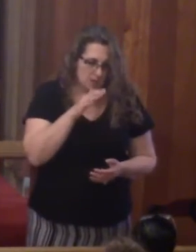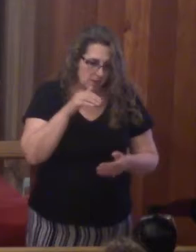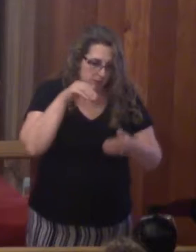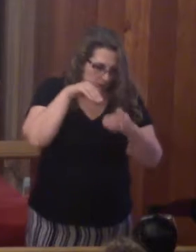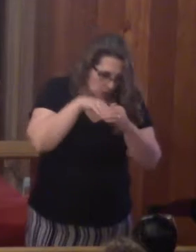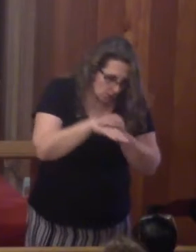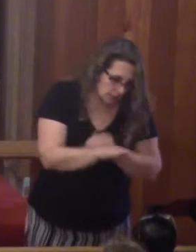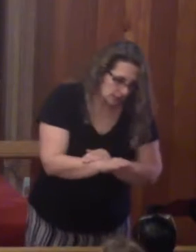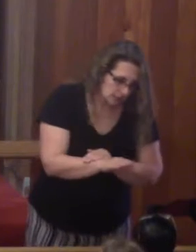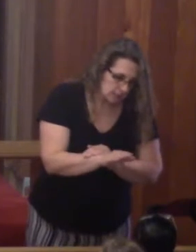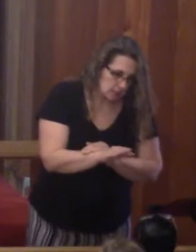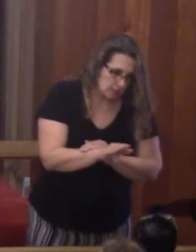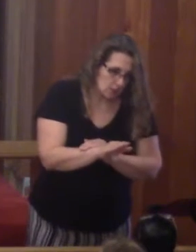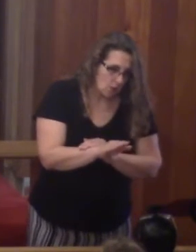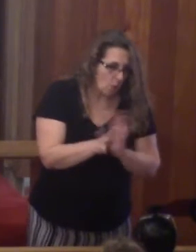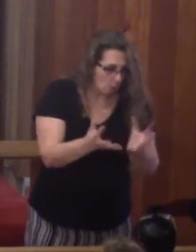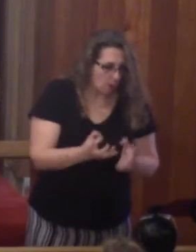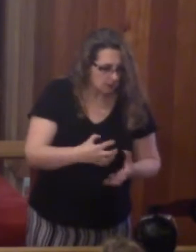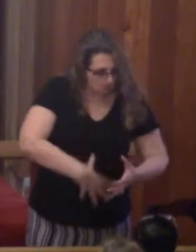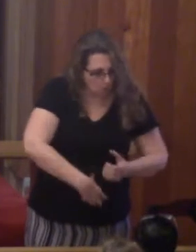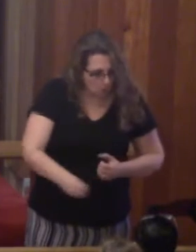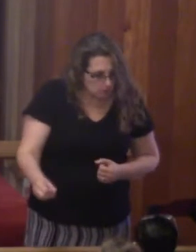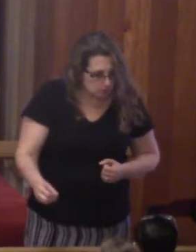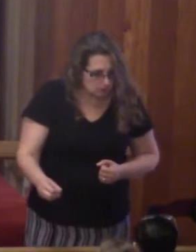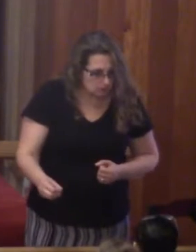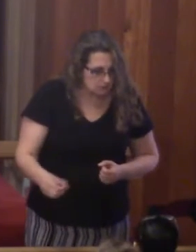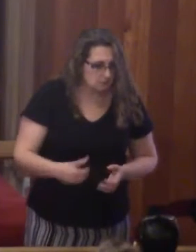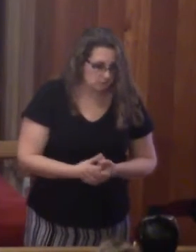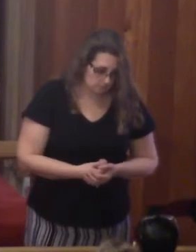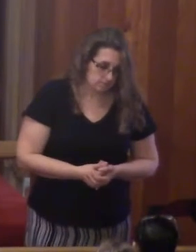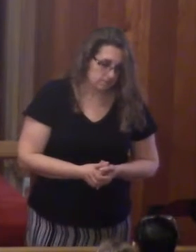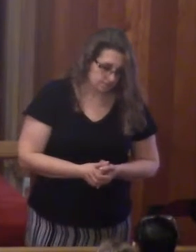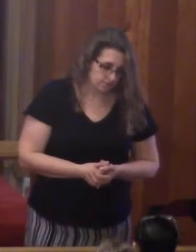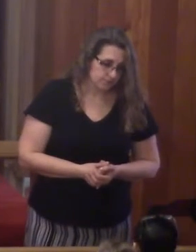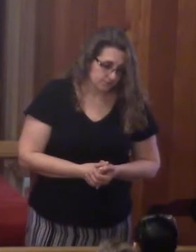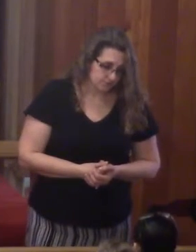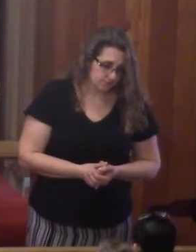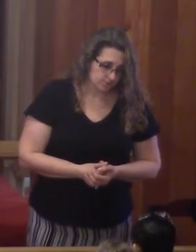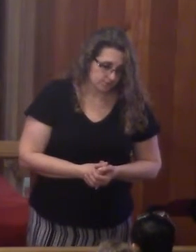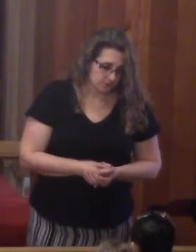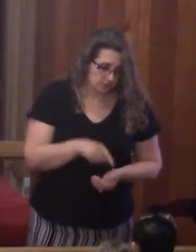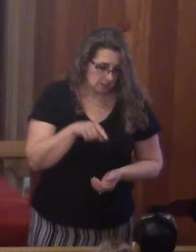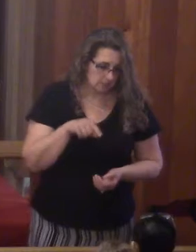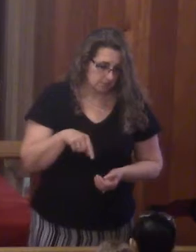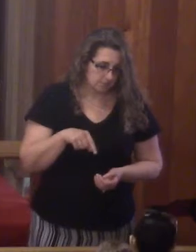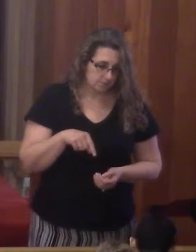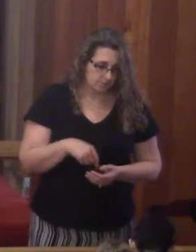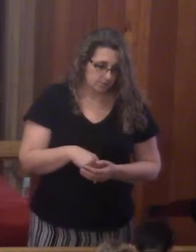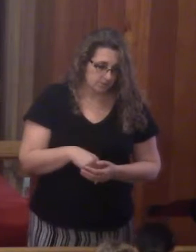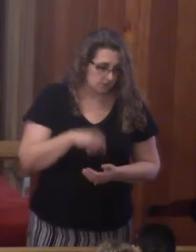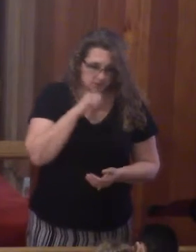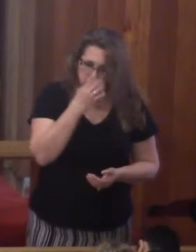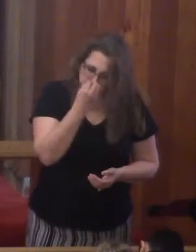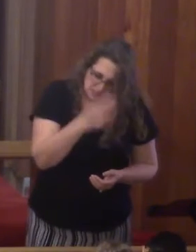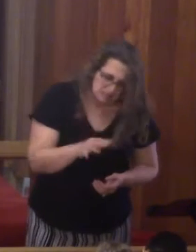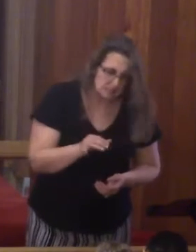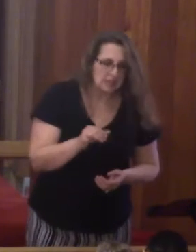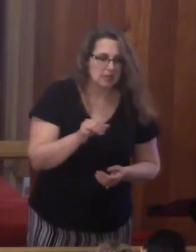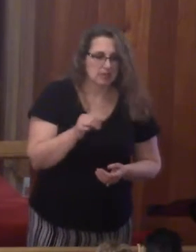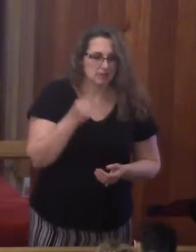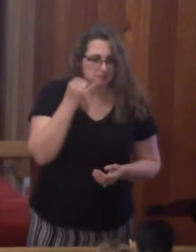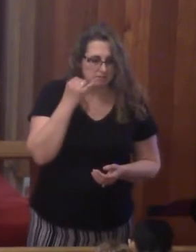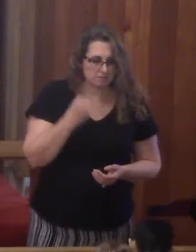abortion clinic, the mother walking out of the abortion clinic who's no longer carrying her child,